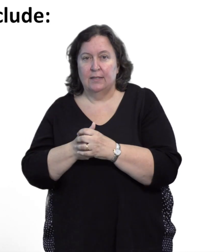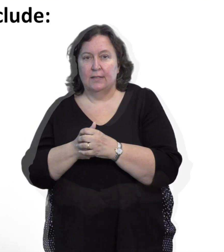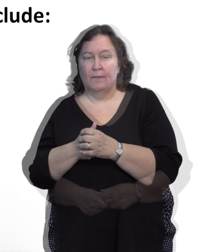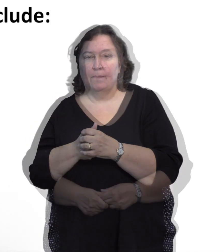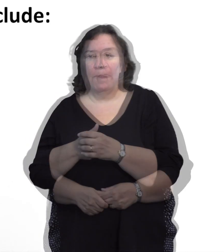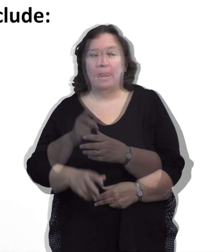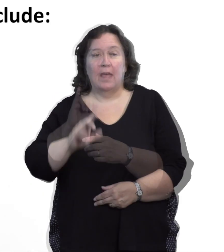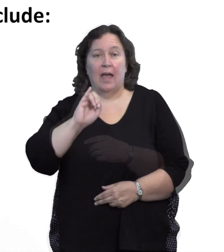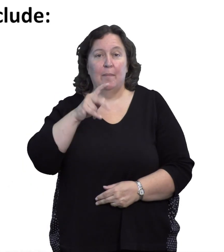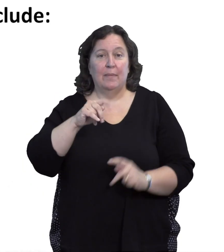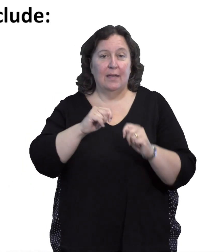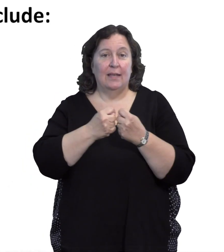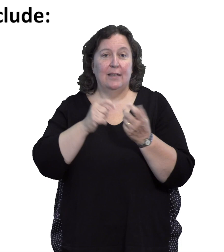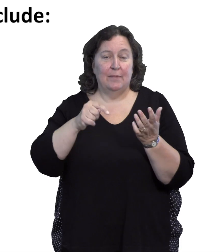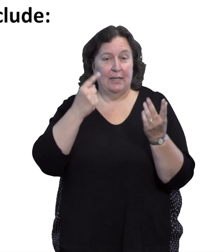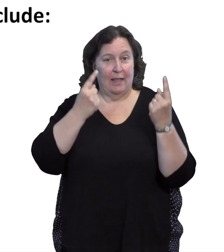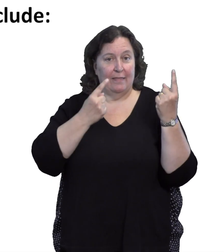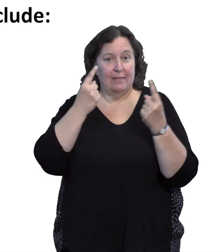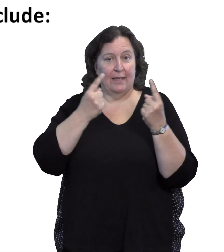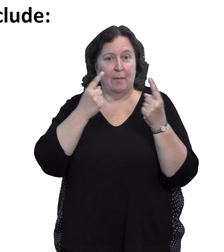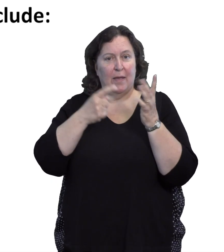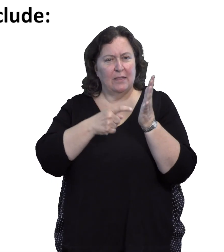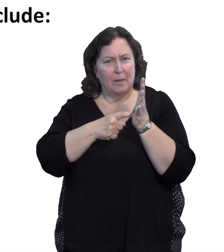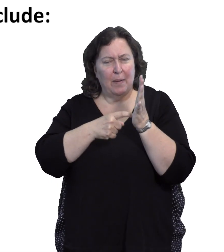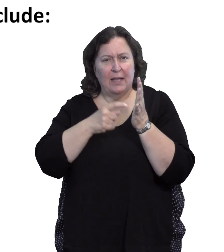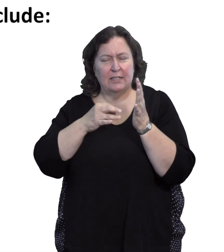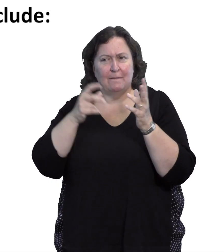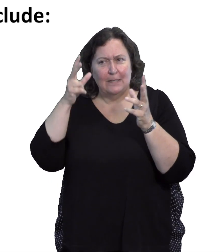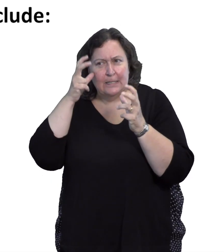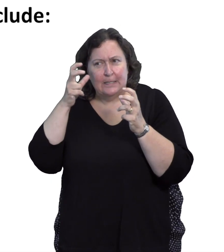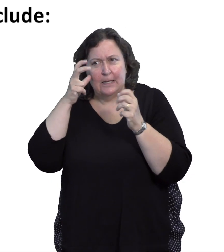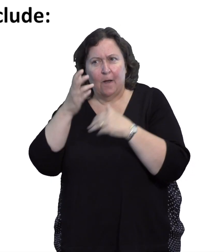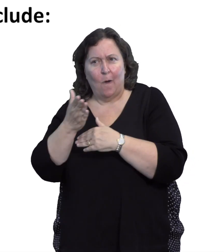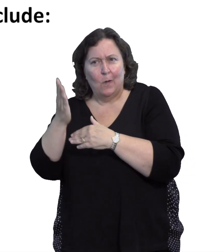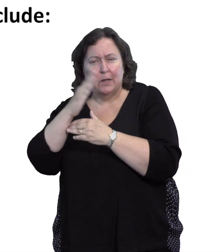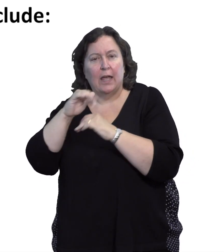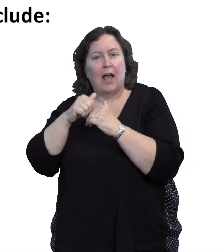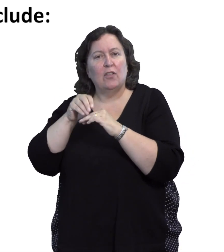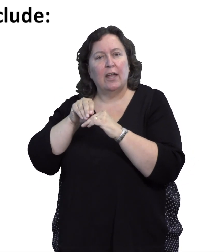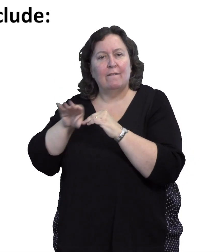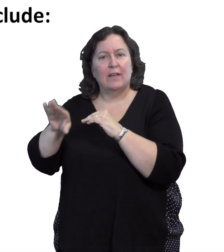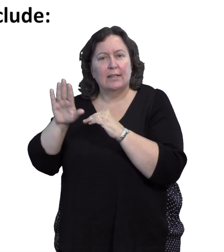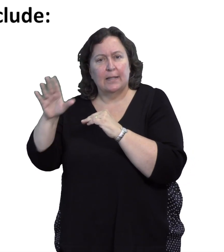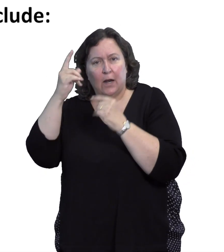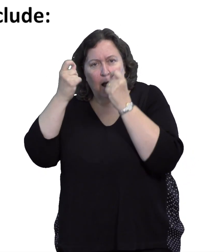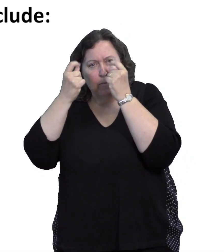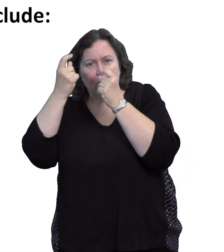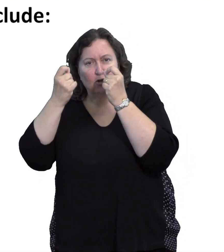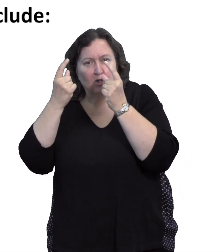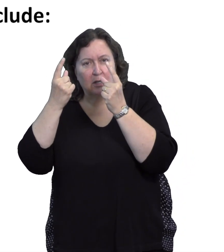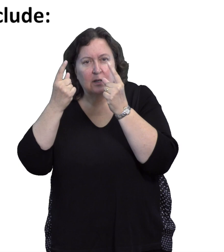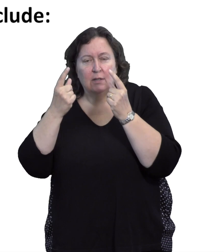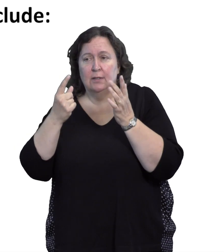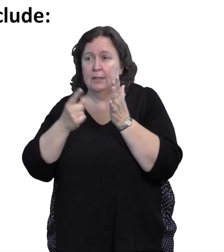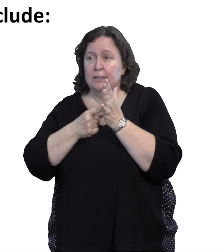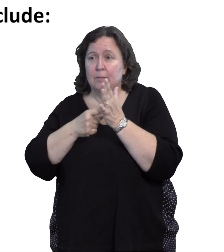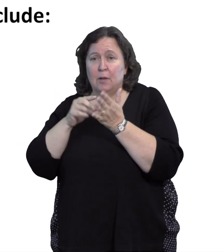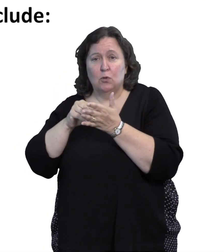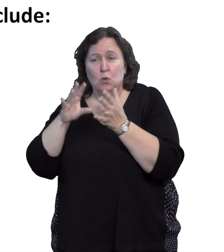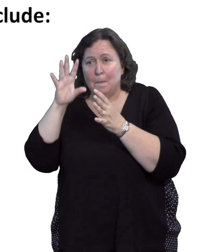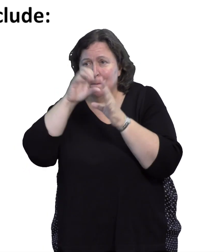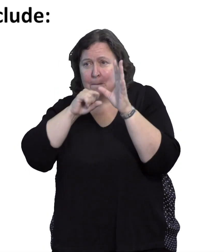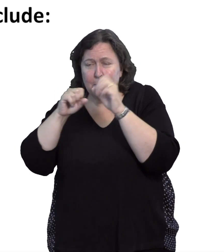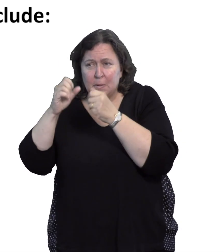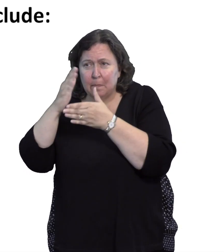The team needs to think about the demands of listening all day and how that affects listening comprehension and missing bits and pieces